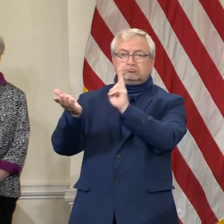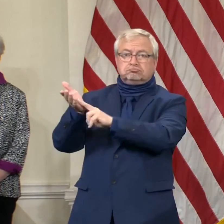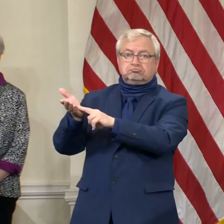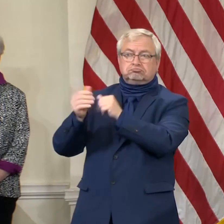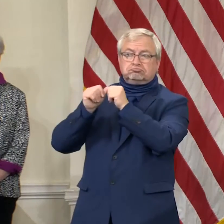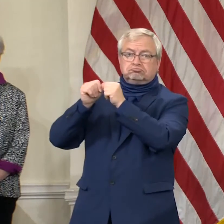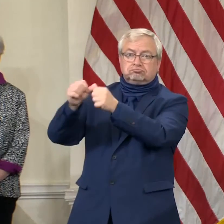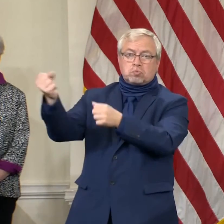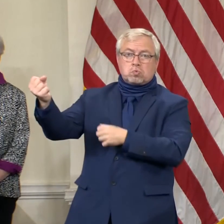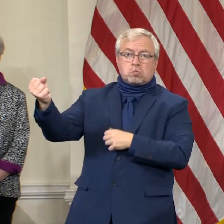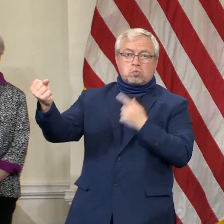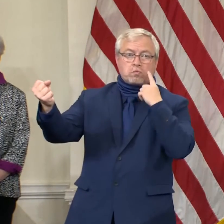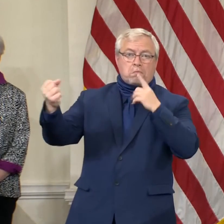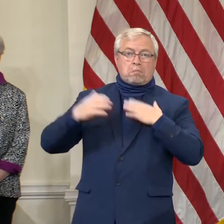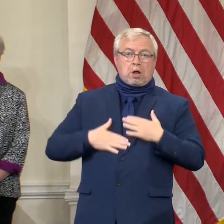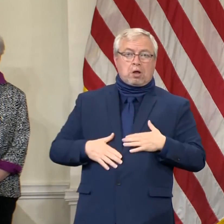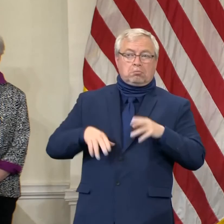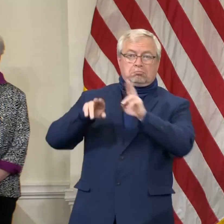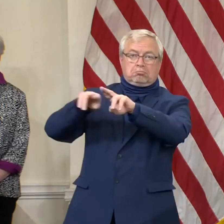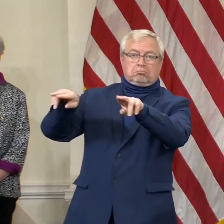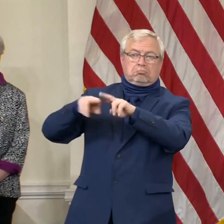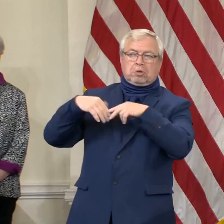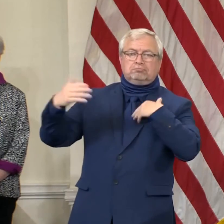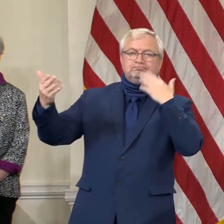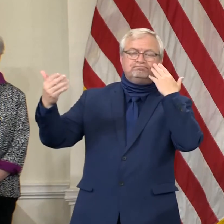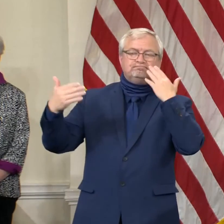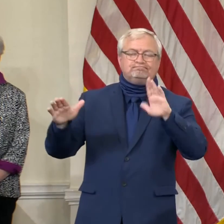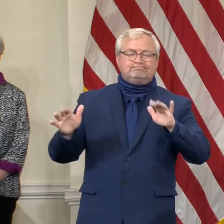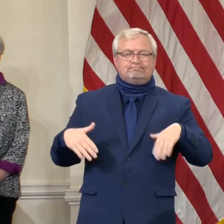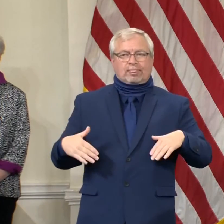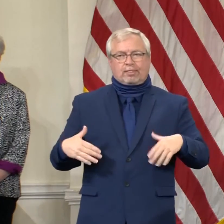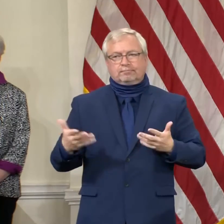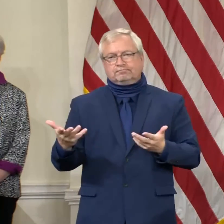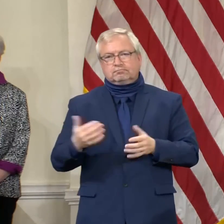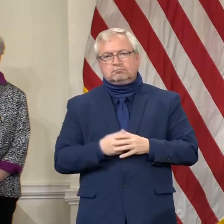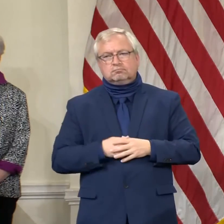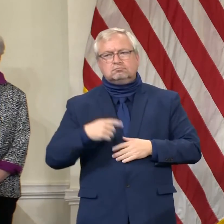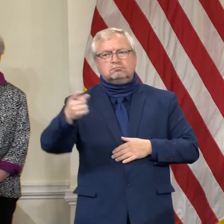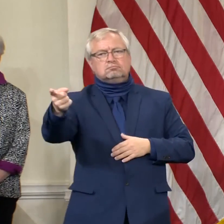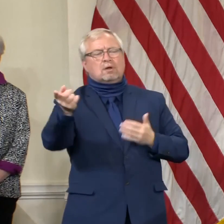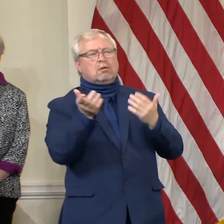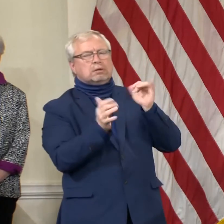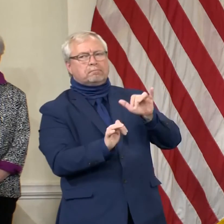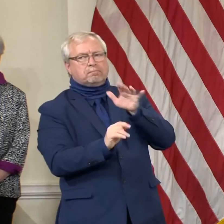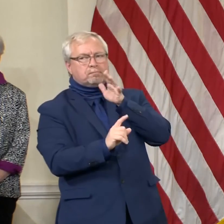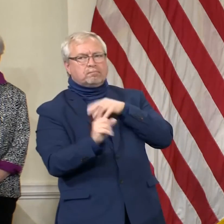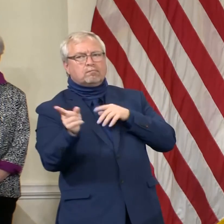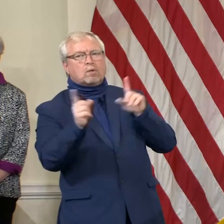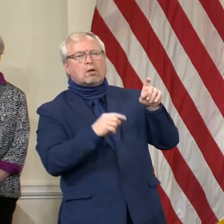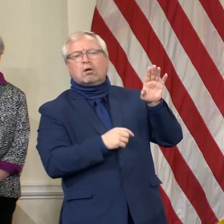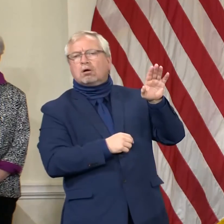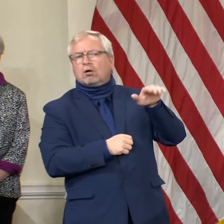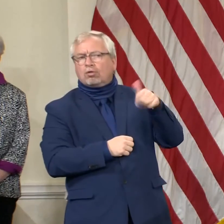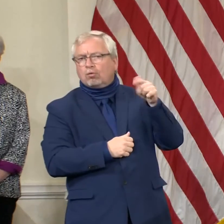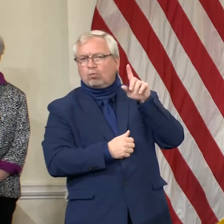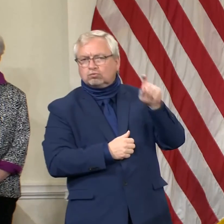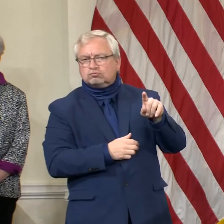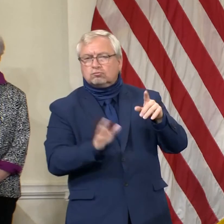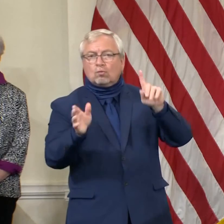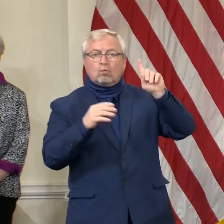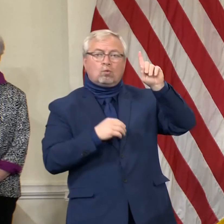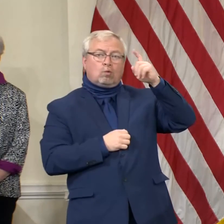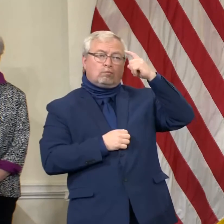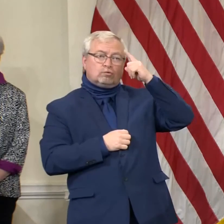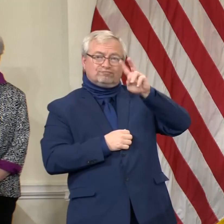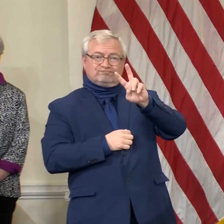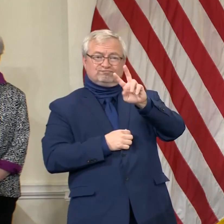that. The Governor Northam of Virginia is saying that he's also going to be reopening some parks. He's already allowed for elective surgeries and